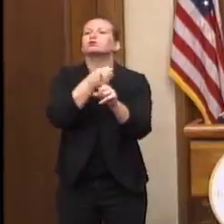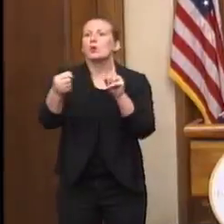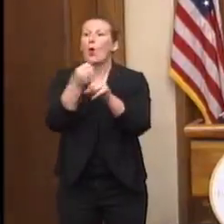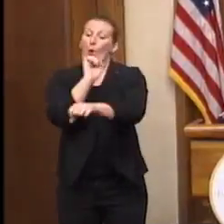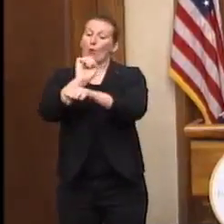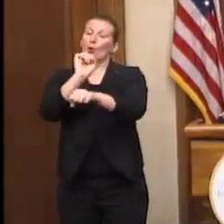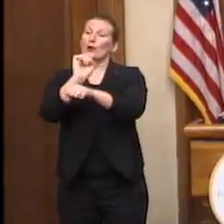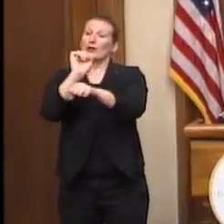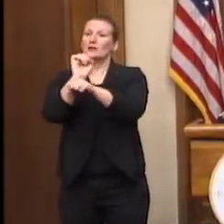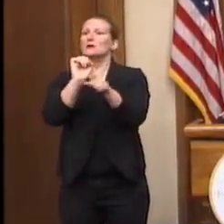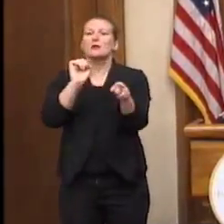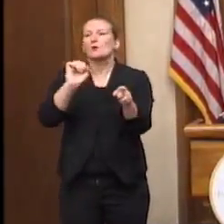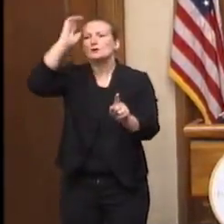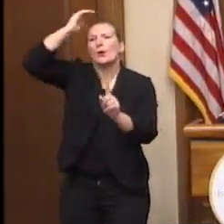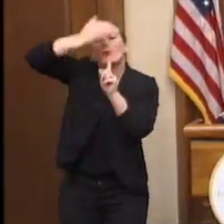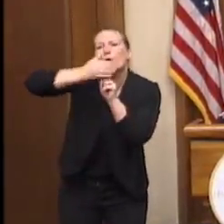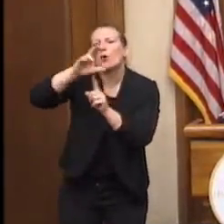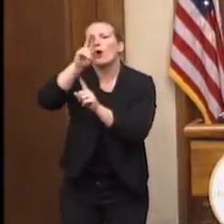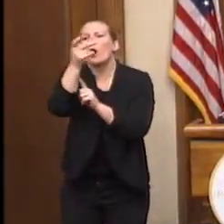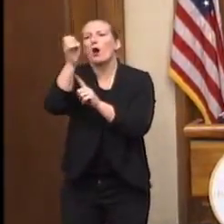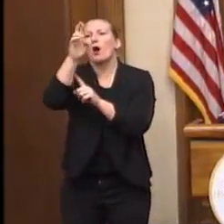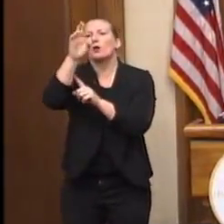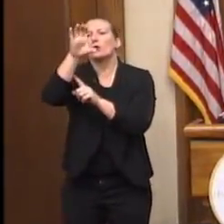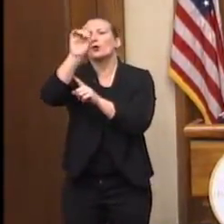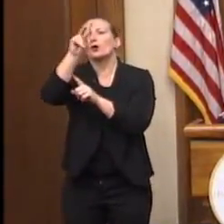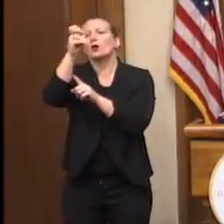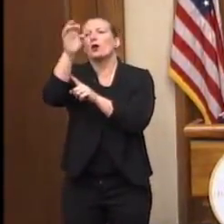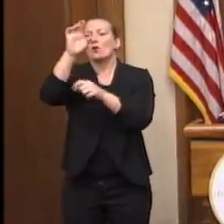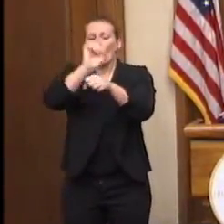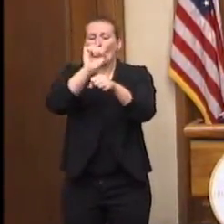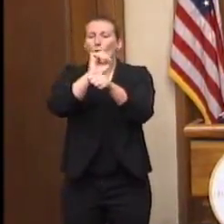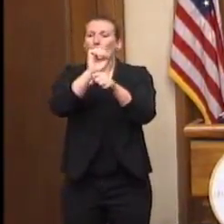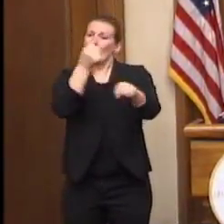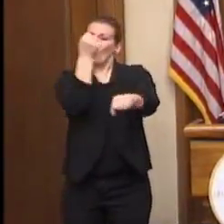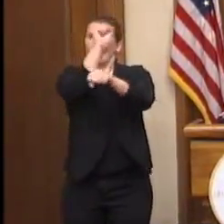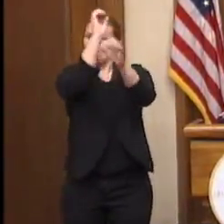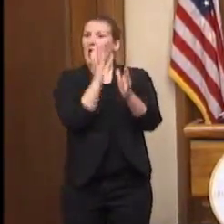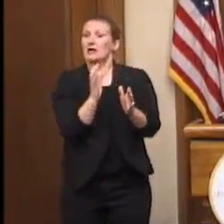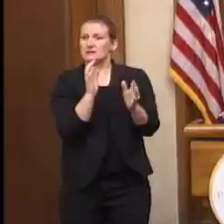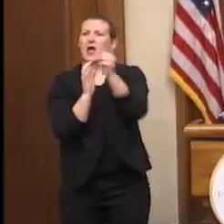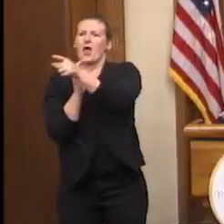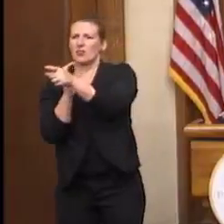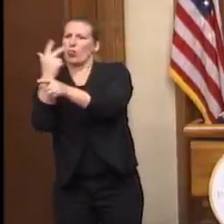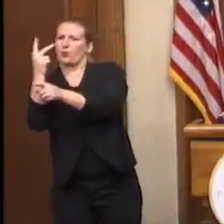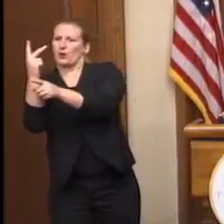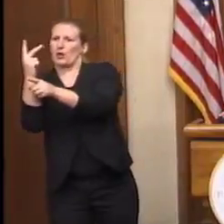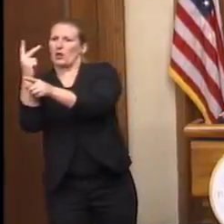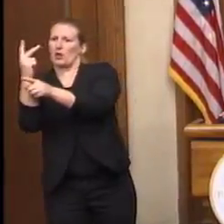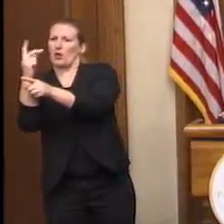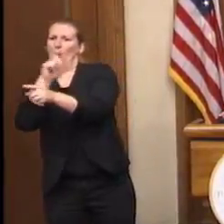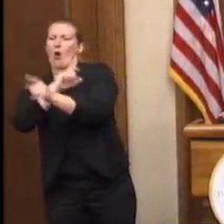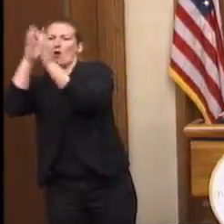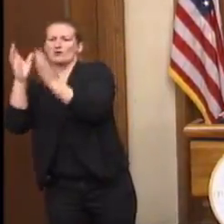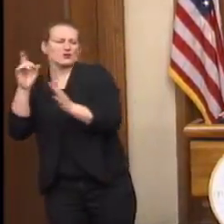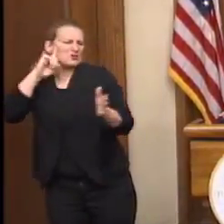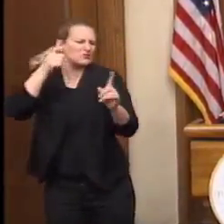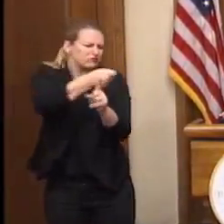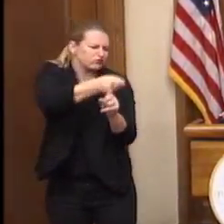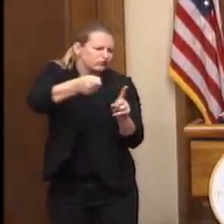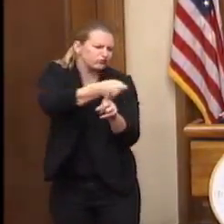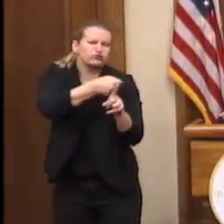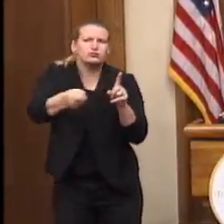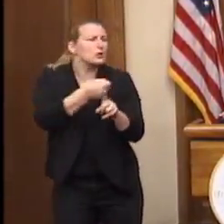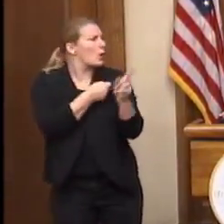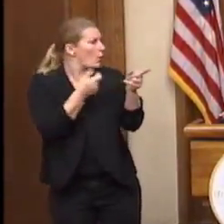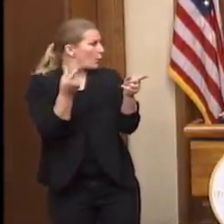night. Do you intend to start an investigation on their actions that night? Yeah, I understand that matter is already under investigation, but